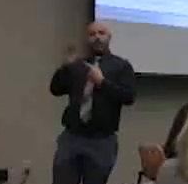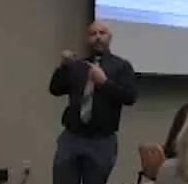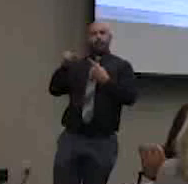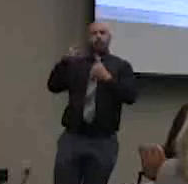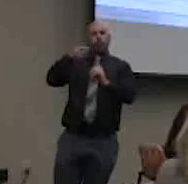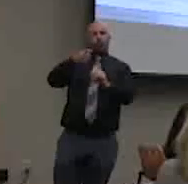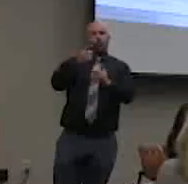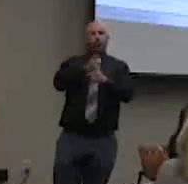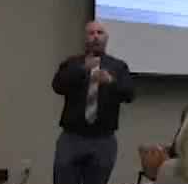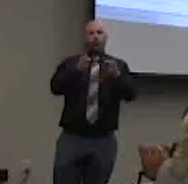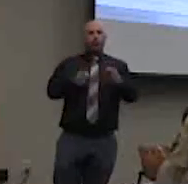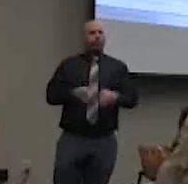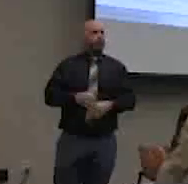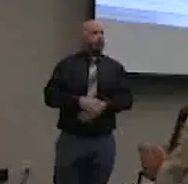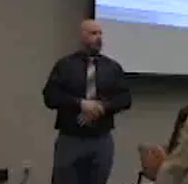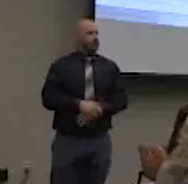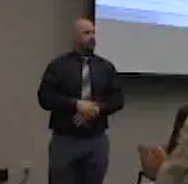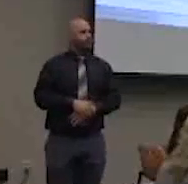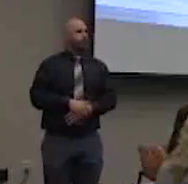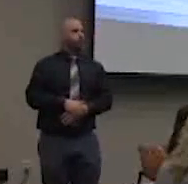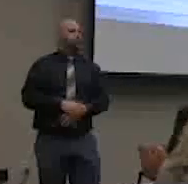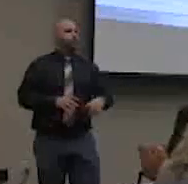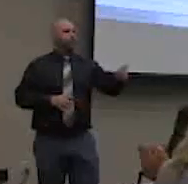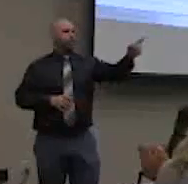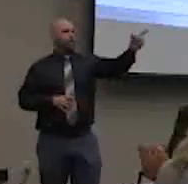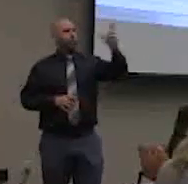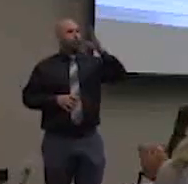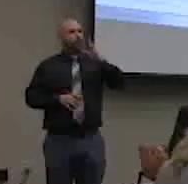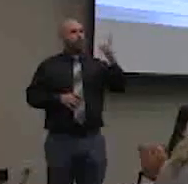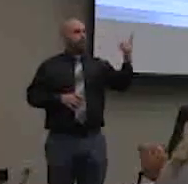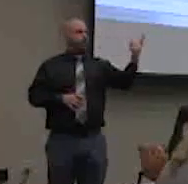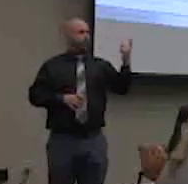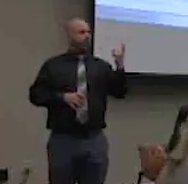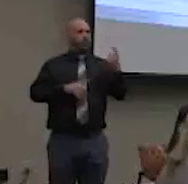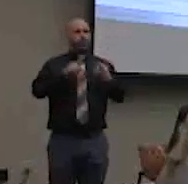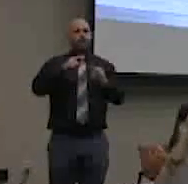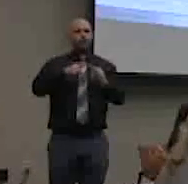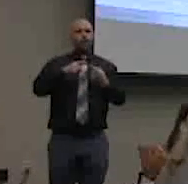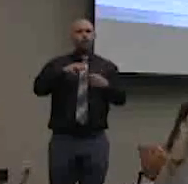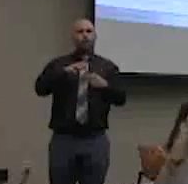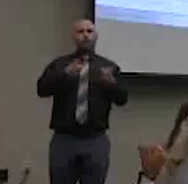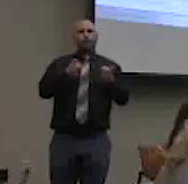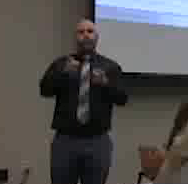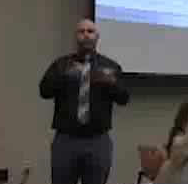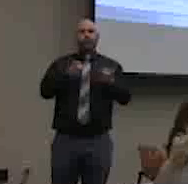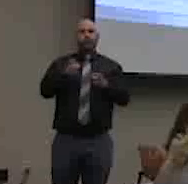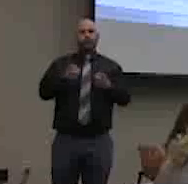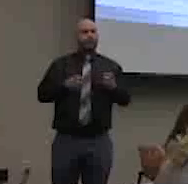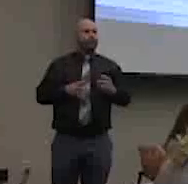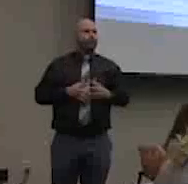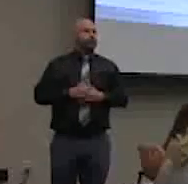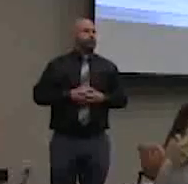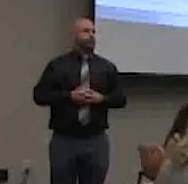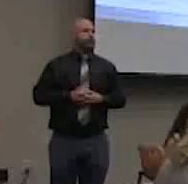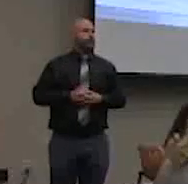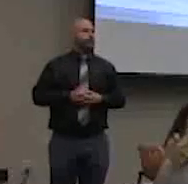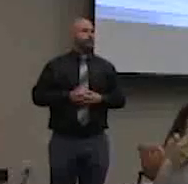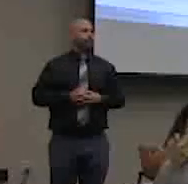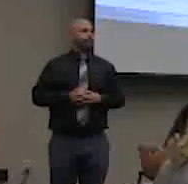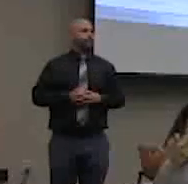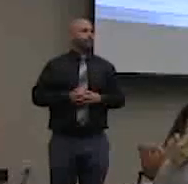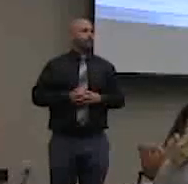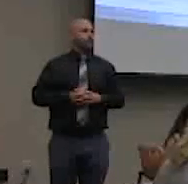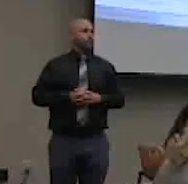Just one other question around governance, and this may sort of kind of tease itself out in those work groups, but, you know, again, when we've